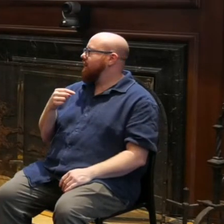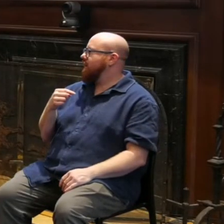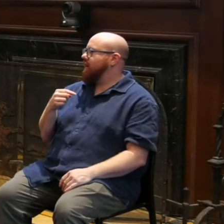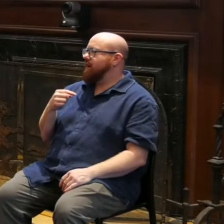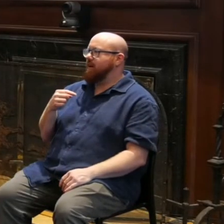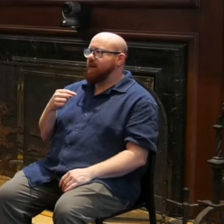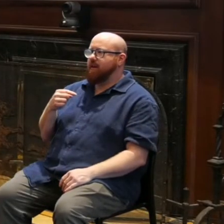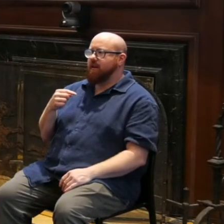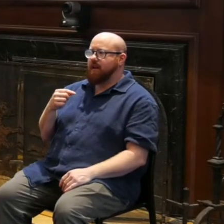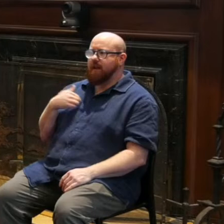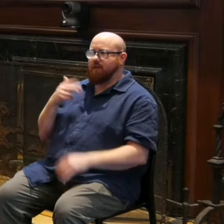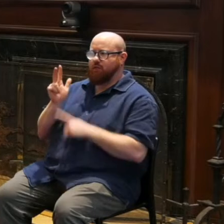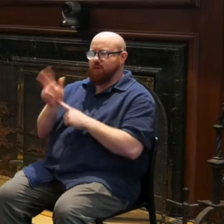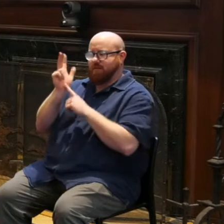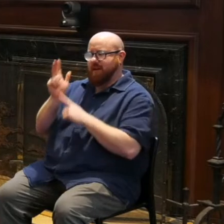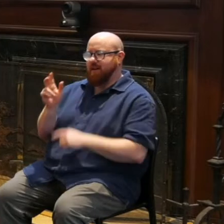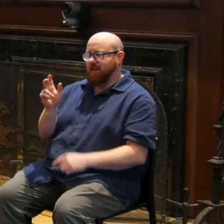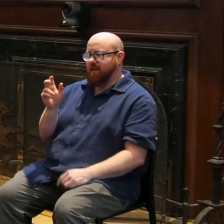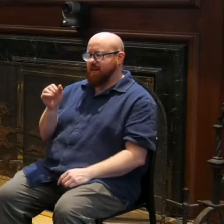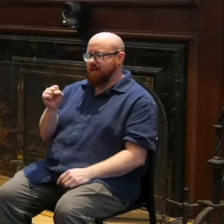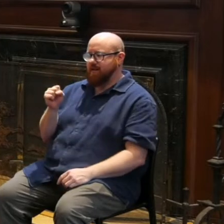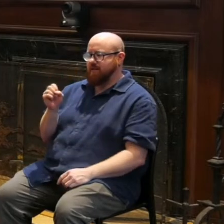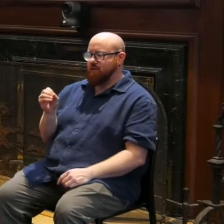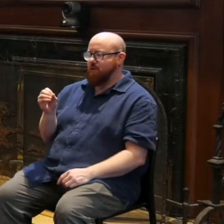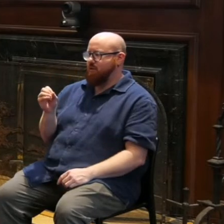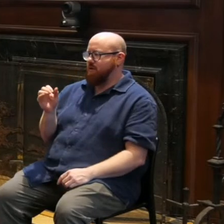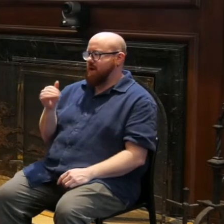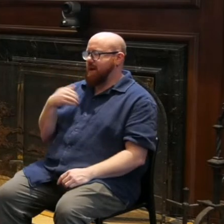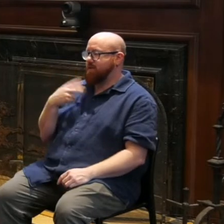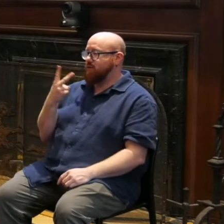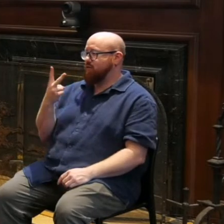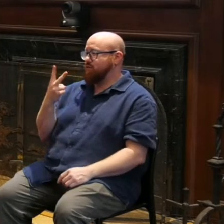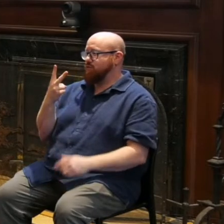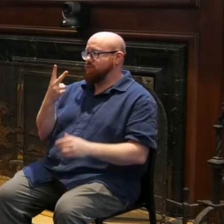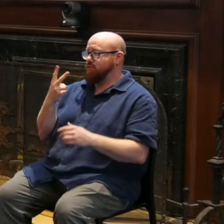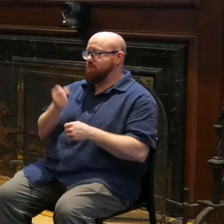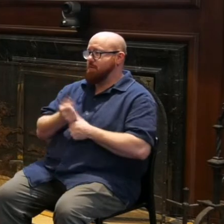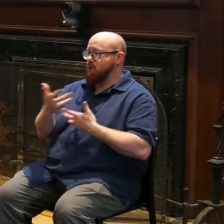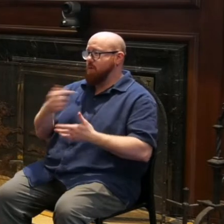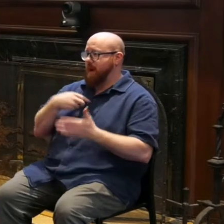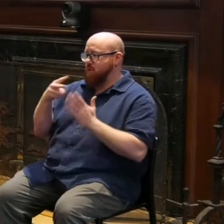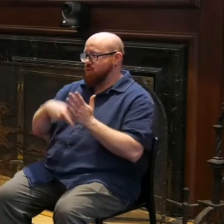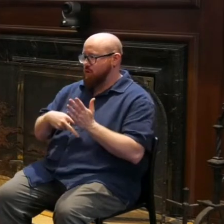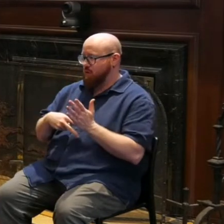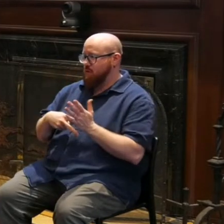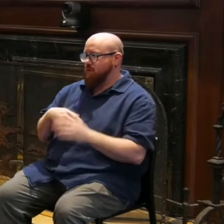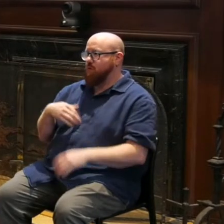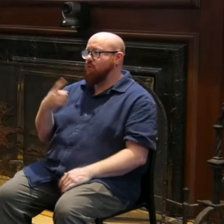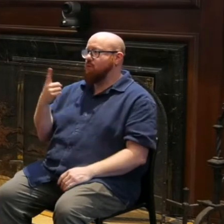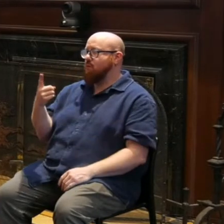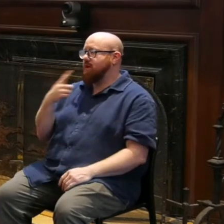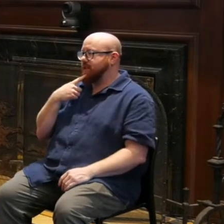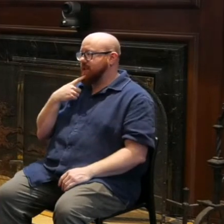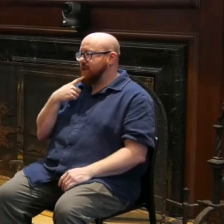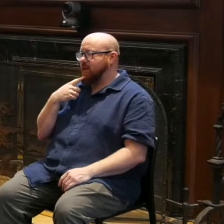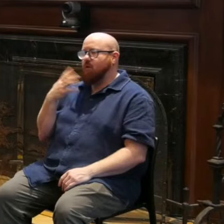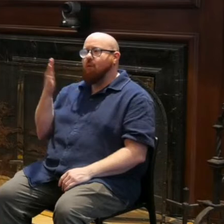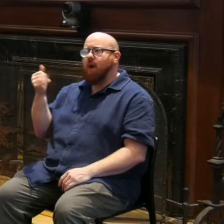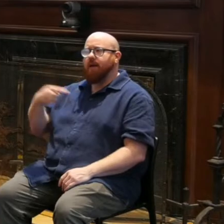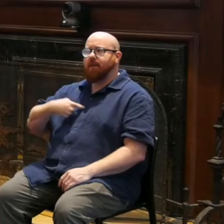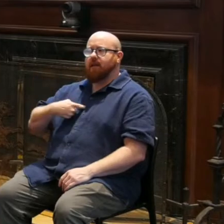She said I have 3 minutes, so I have two poems that I've written. One of them says, "Why